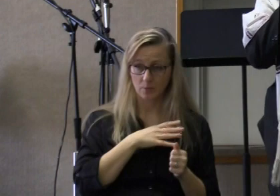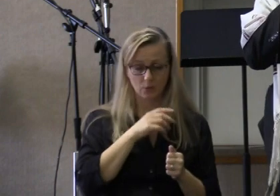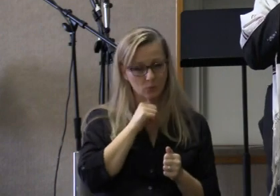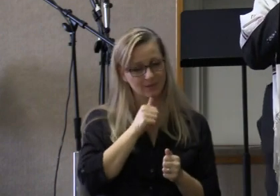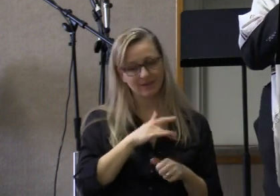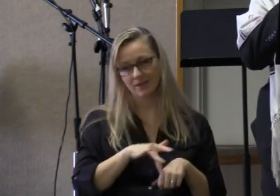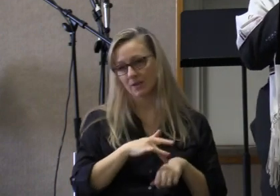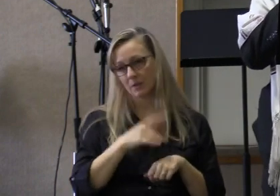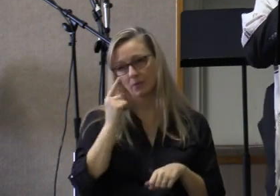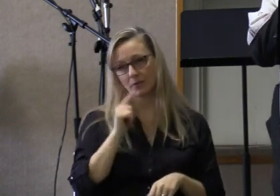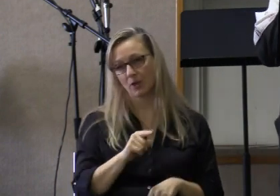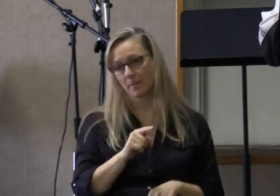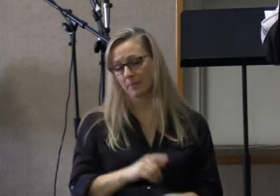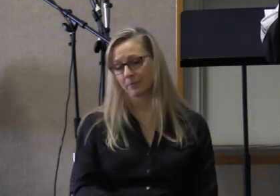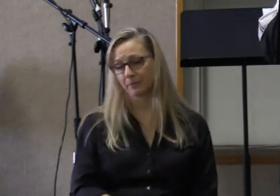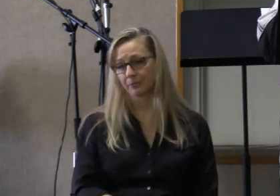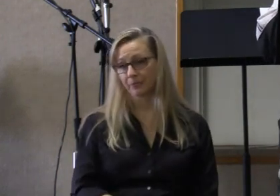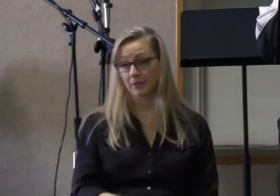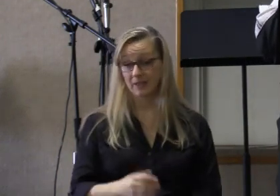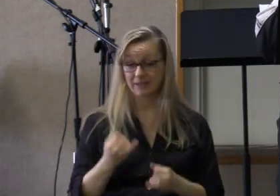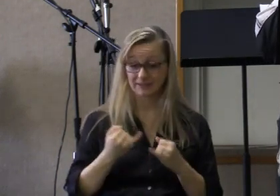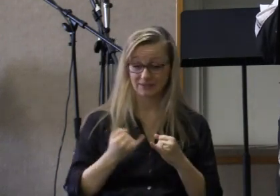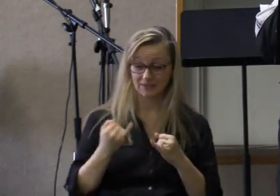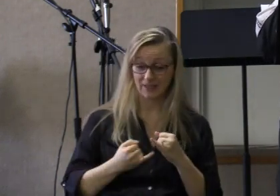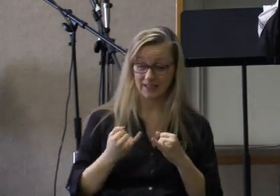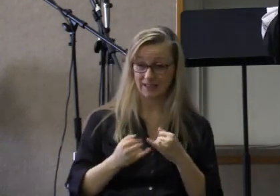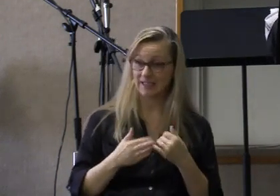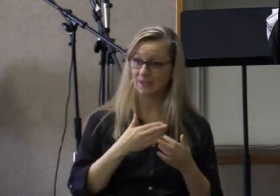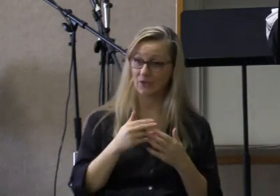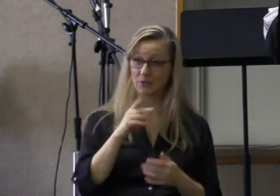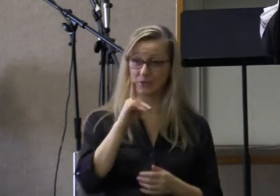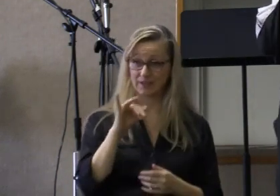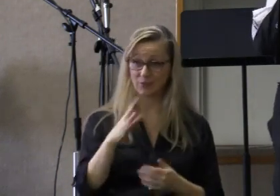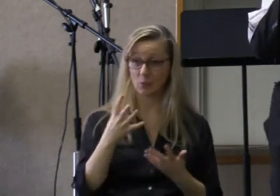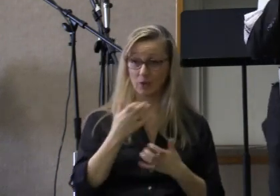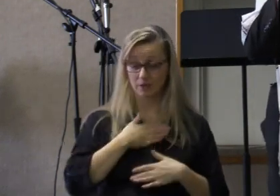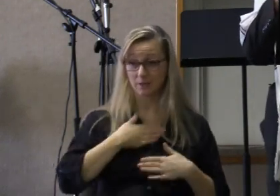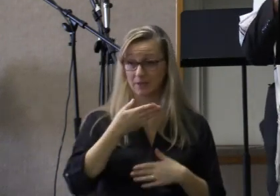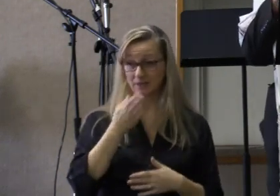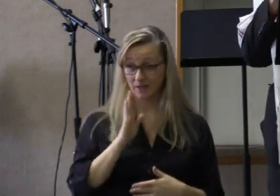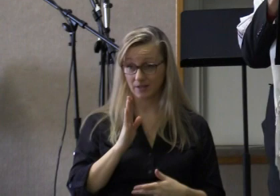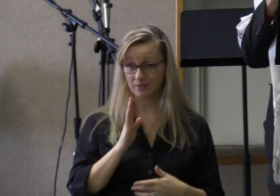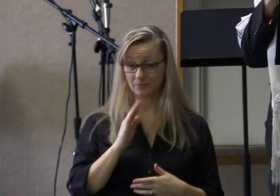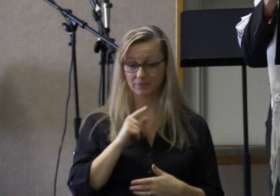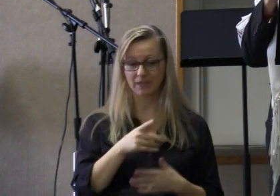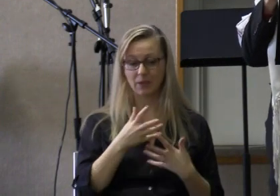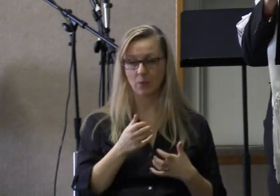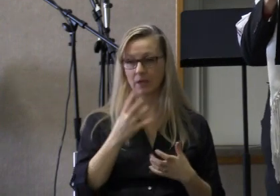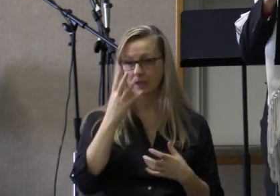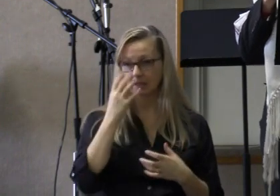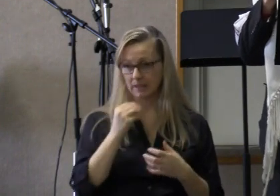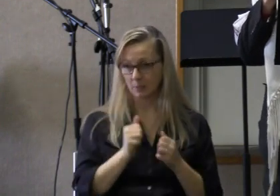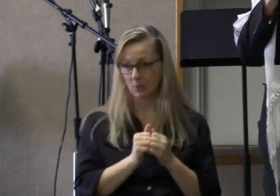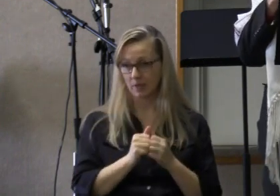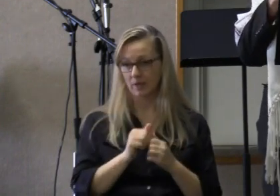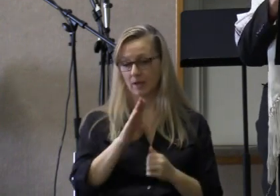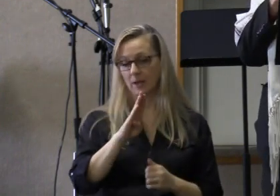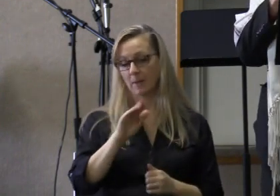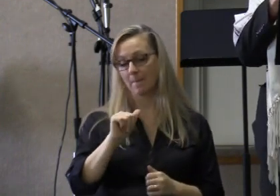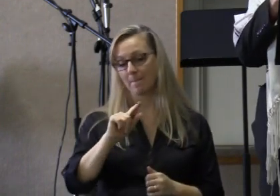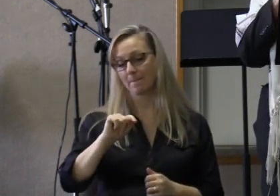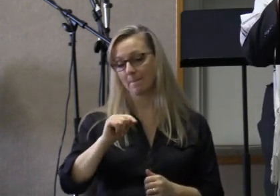wasn't available for him. And finally, although David wanted to please God, he wanted to sleep with Bathsheba more.